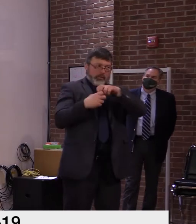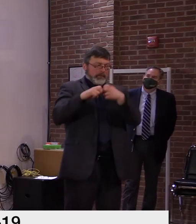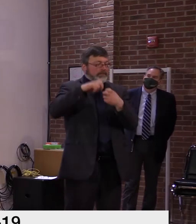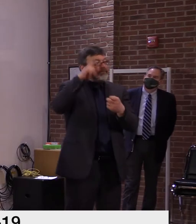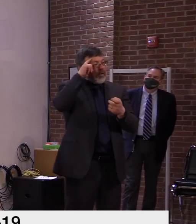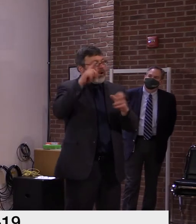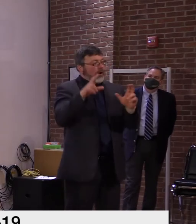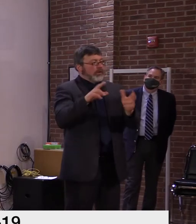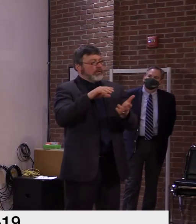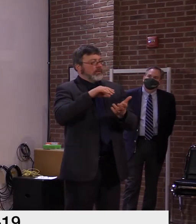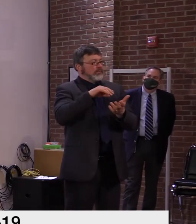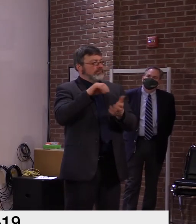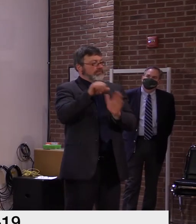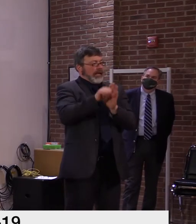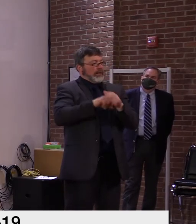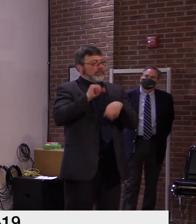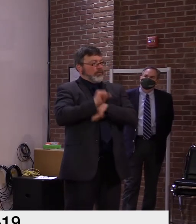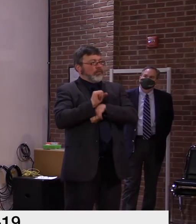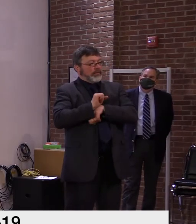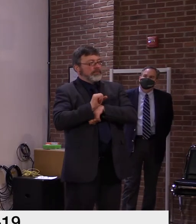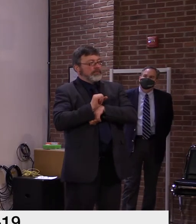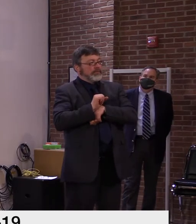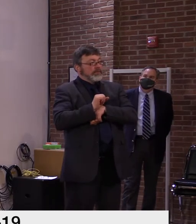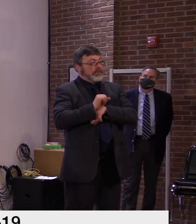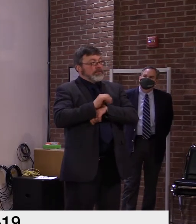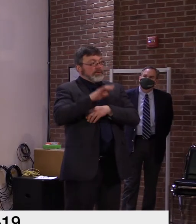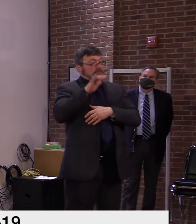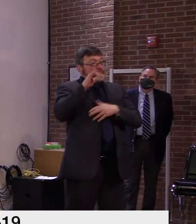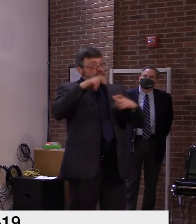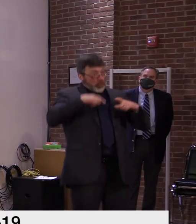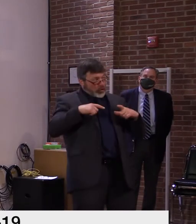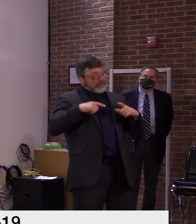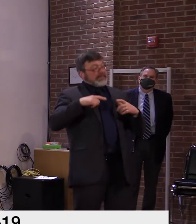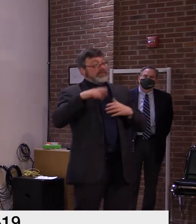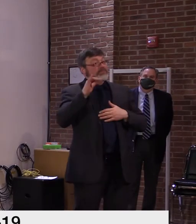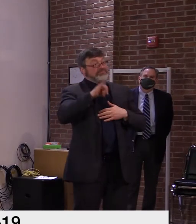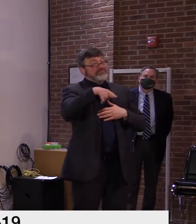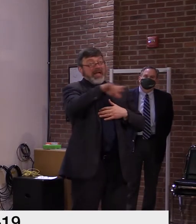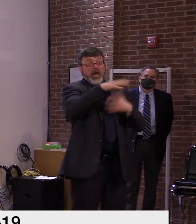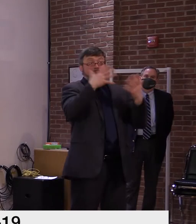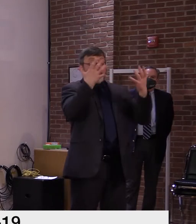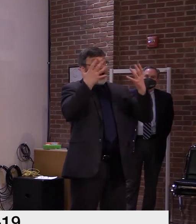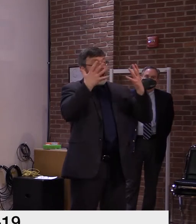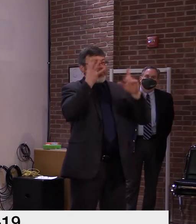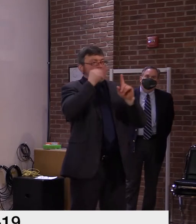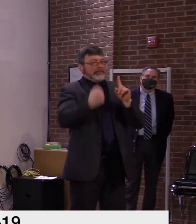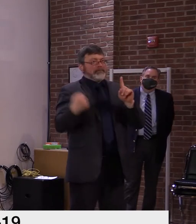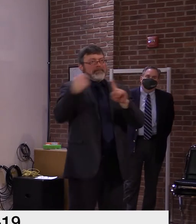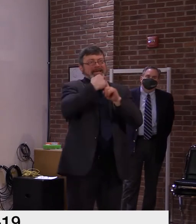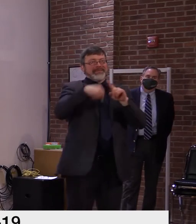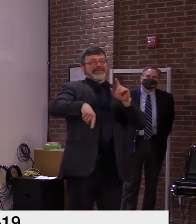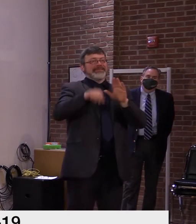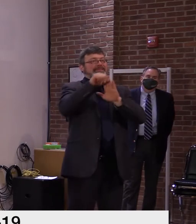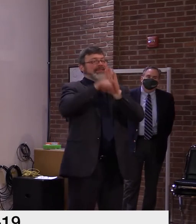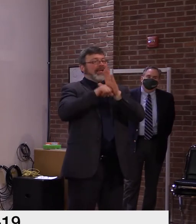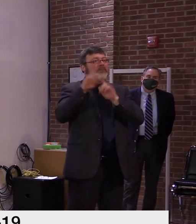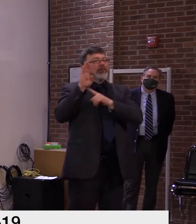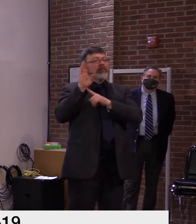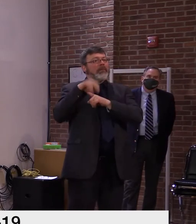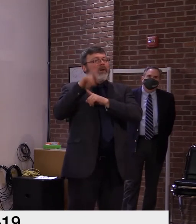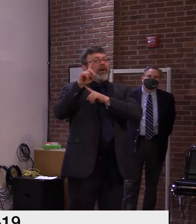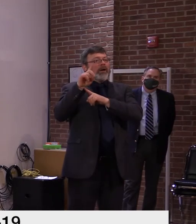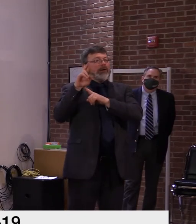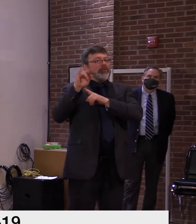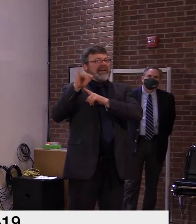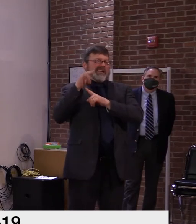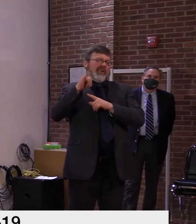future. This is increased from $4.3 billion to $5.7 billion in a matter of a couple of years.